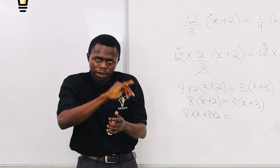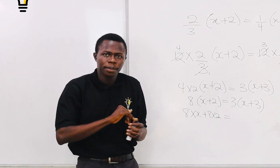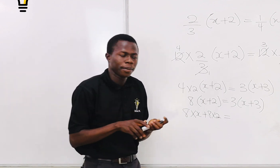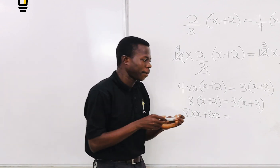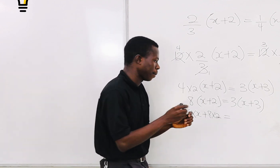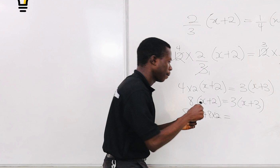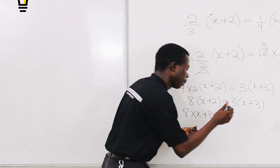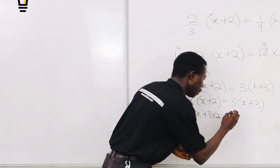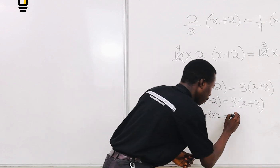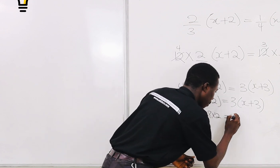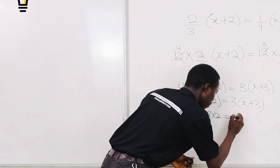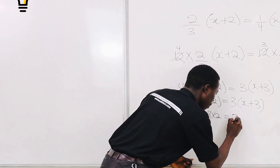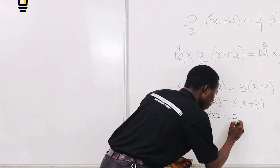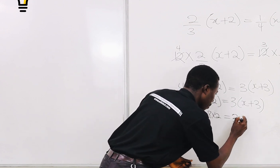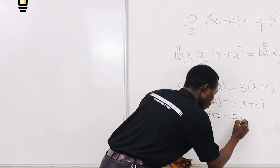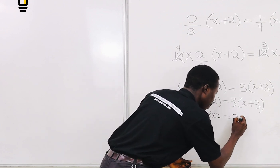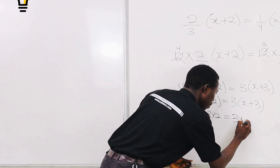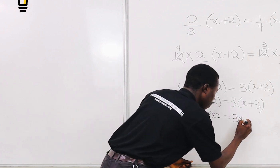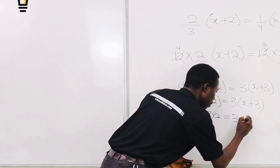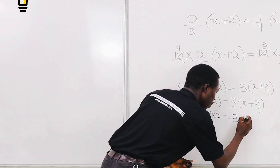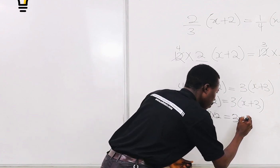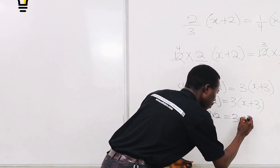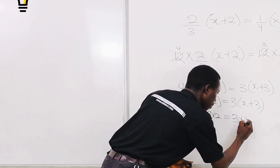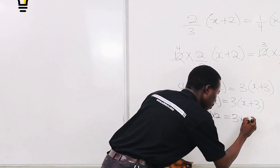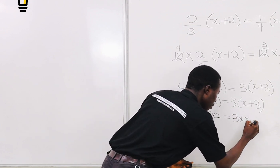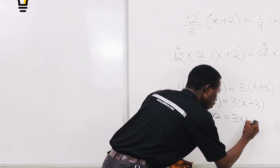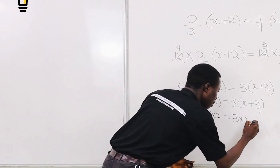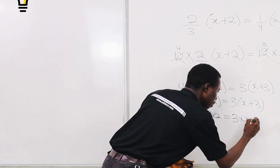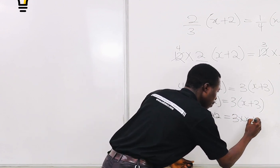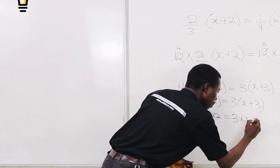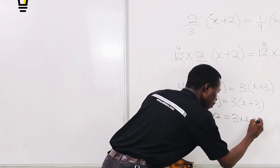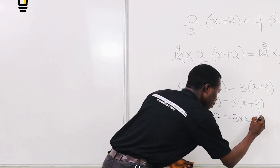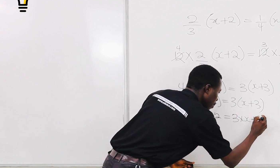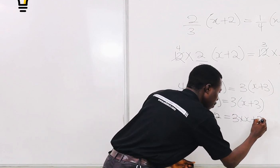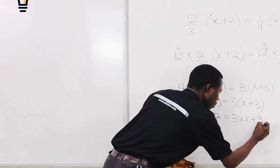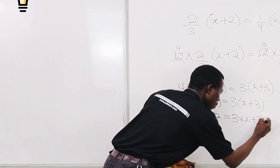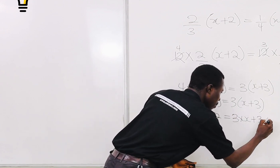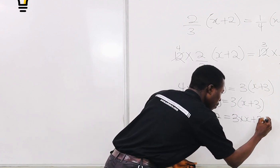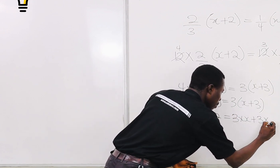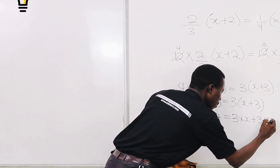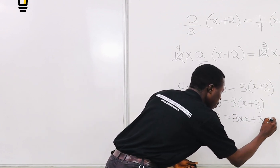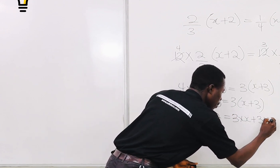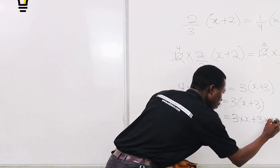Let's write that as well. So 3 multiplies x plus 3 multiplying